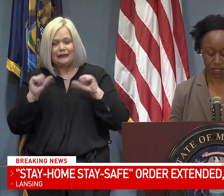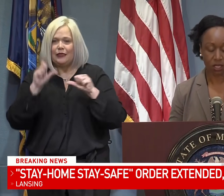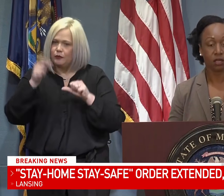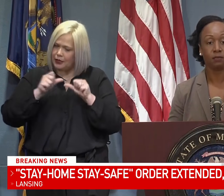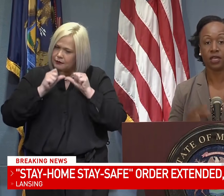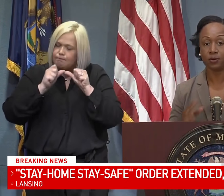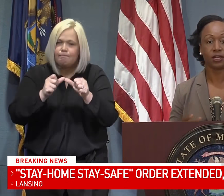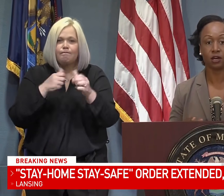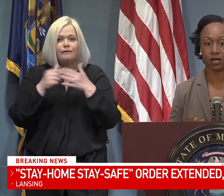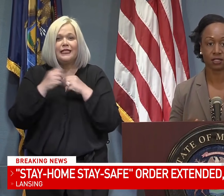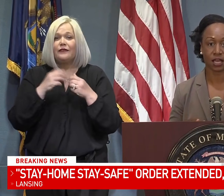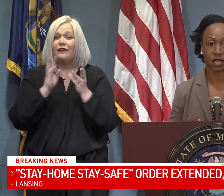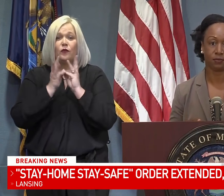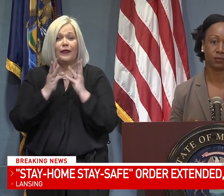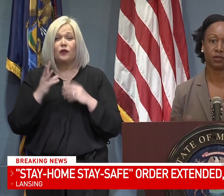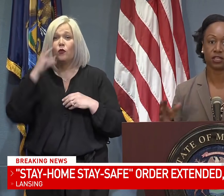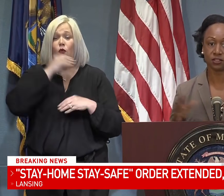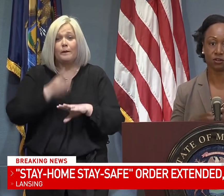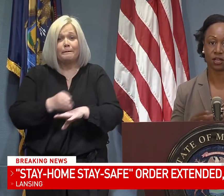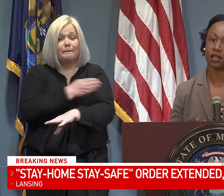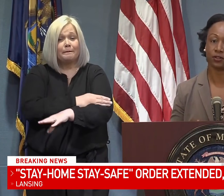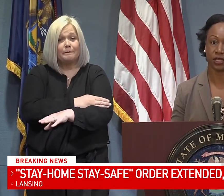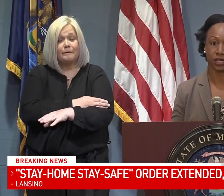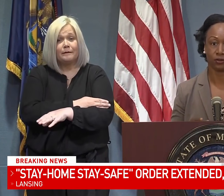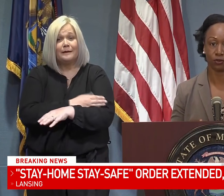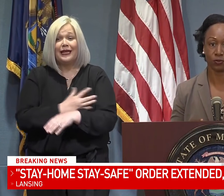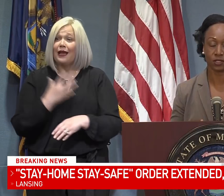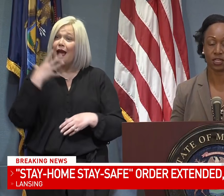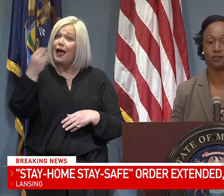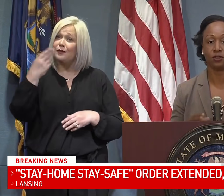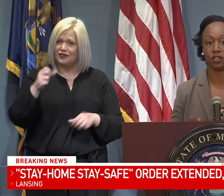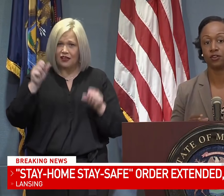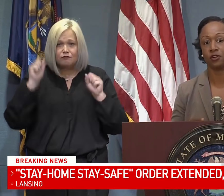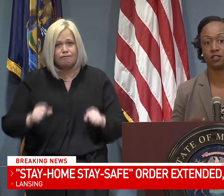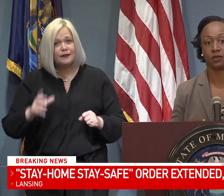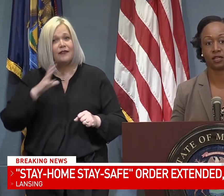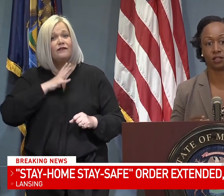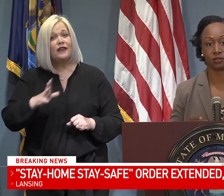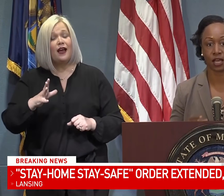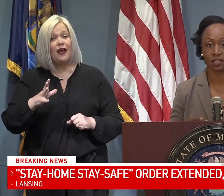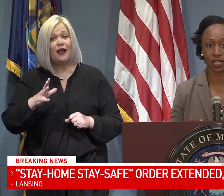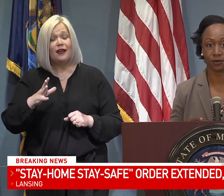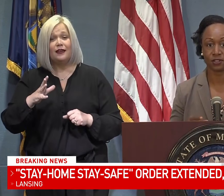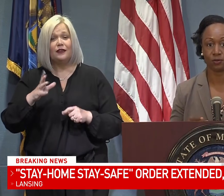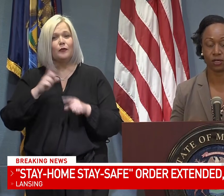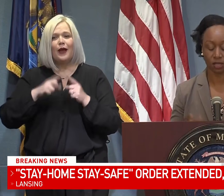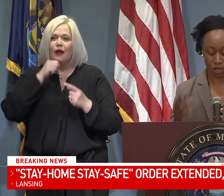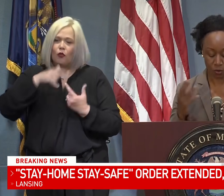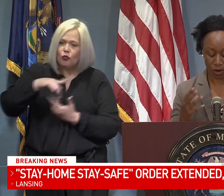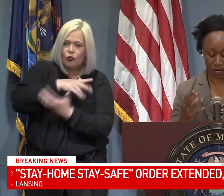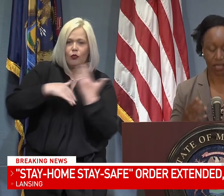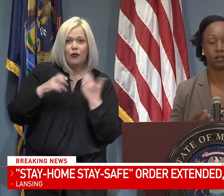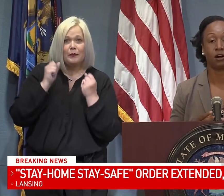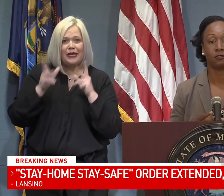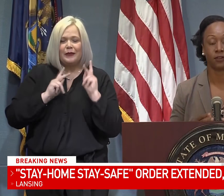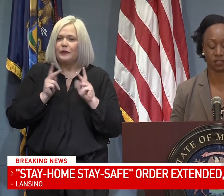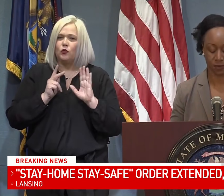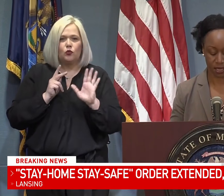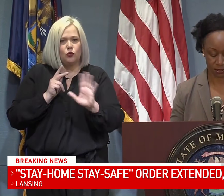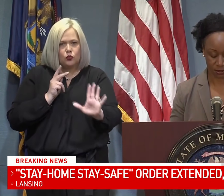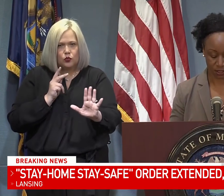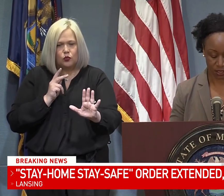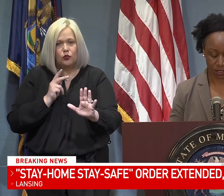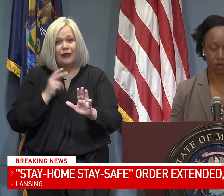warmer. People can go outside, but please don't congregate in groups. And if you think you're going to be in close contact with someone, wear a cloth